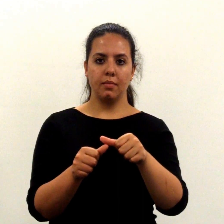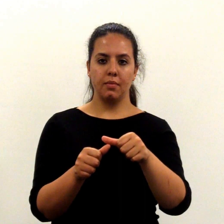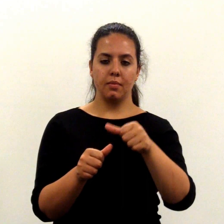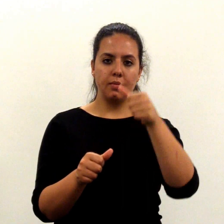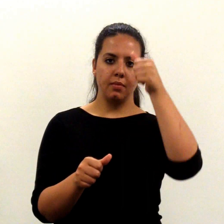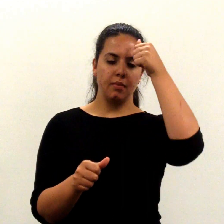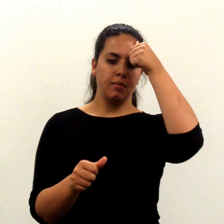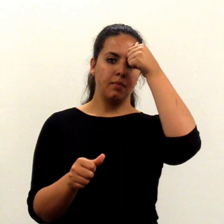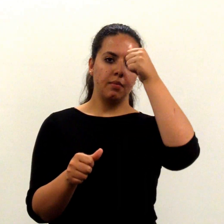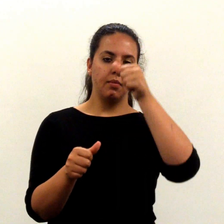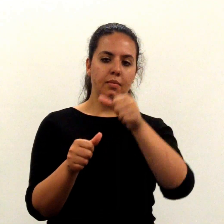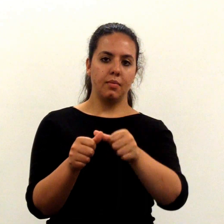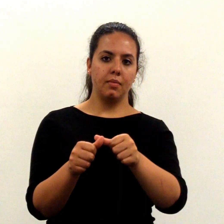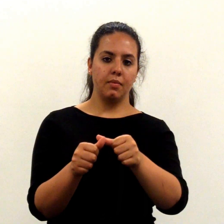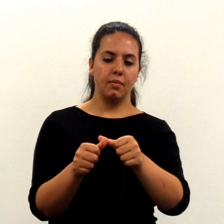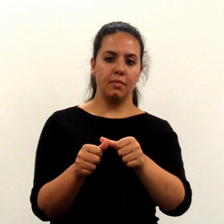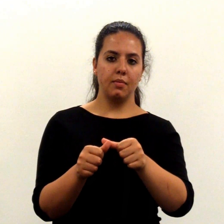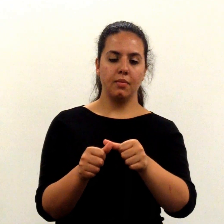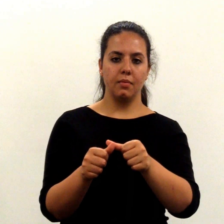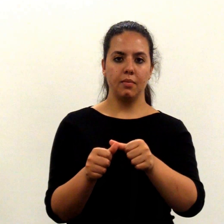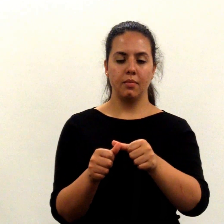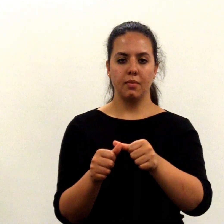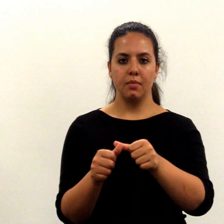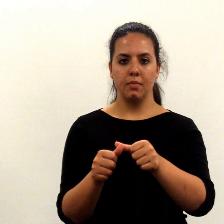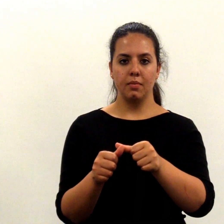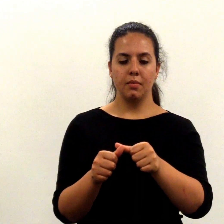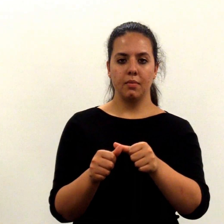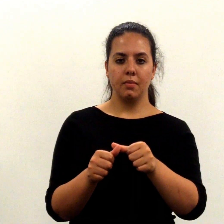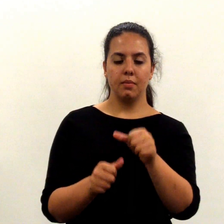is the first one you're going to learn. Remember. Fingerspell.